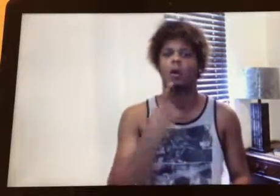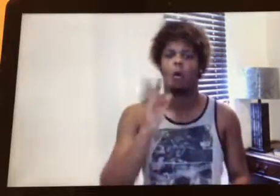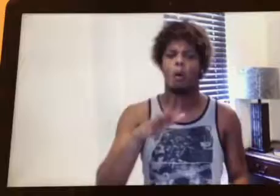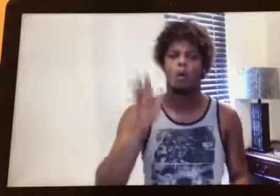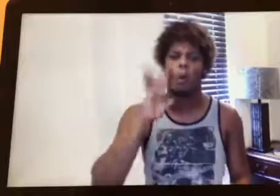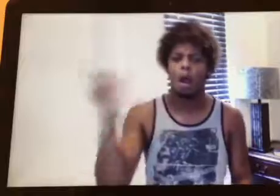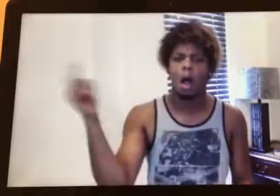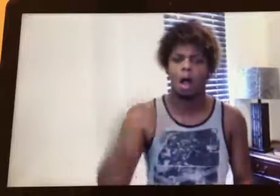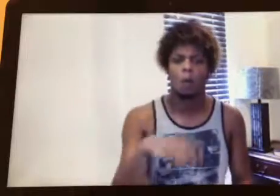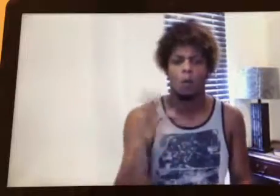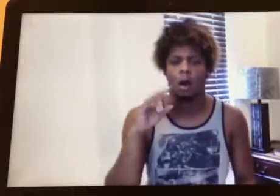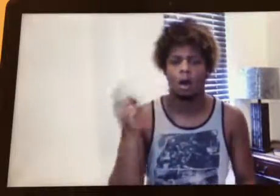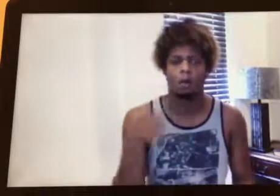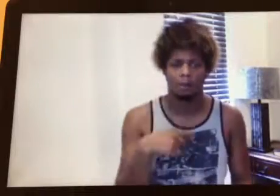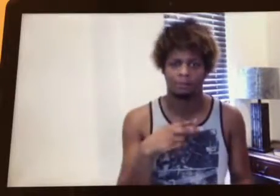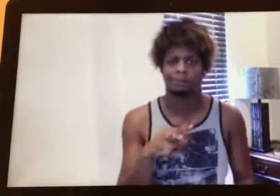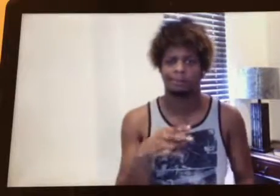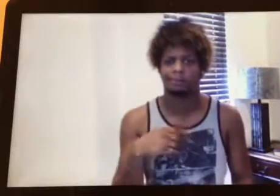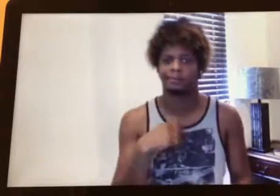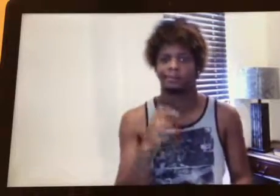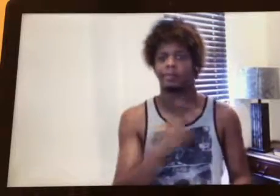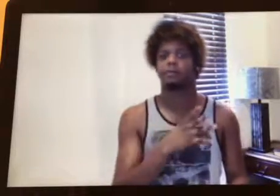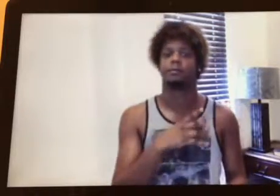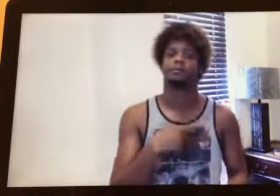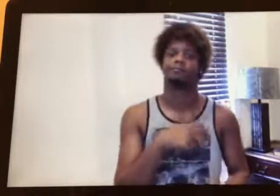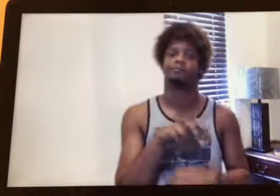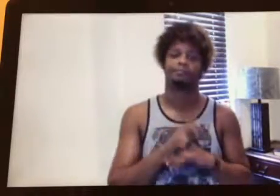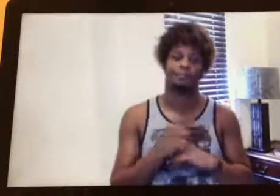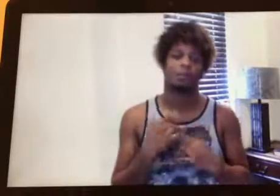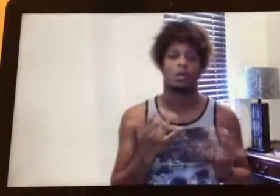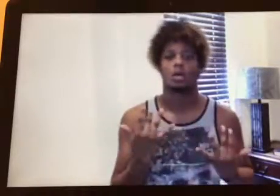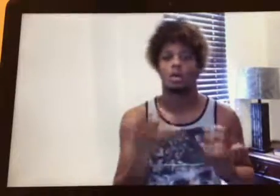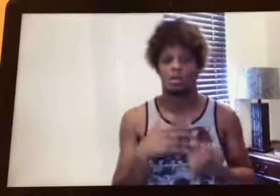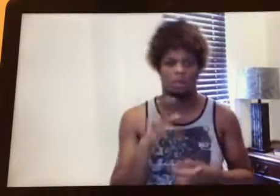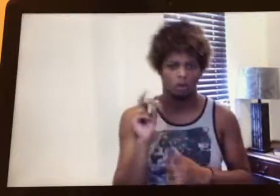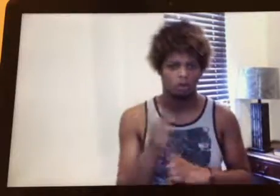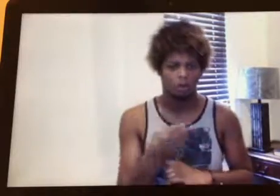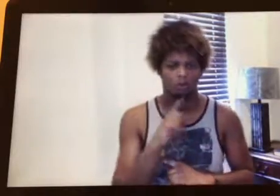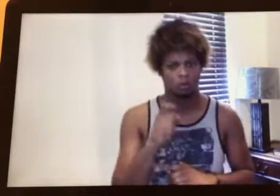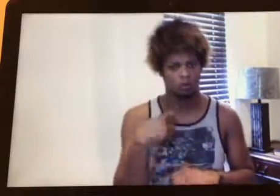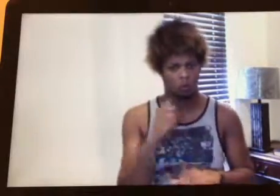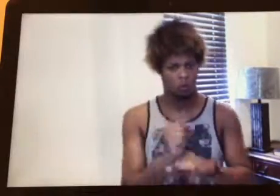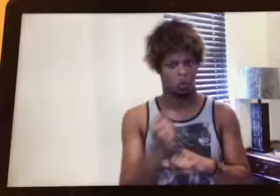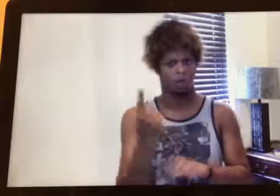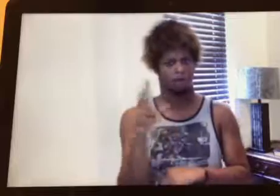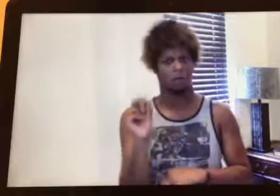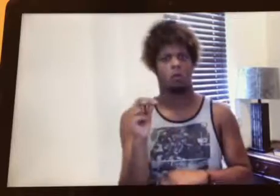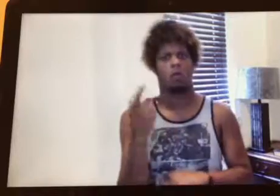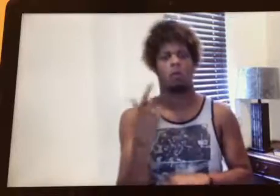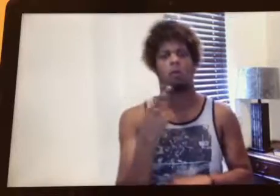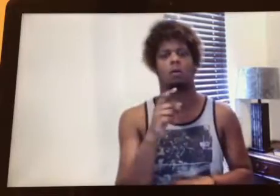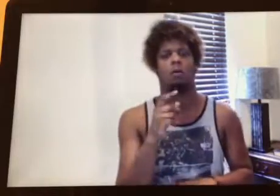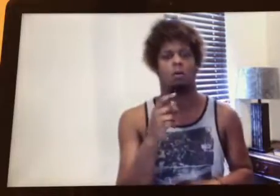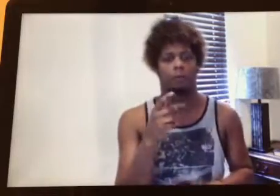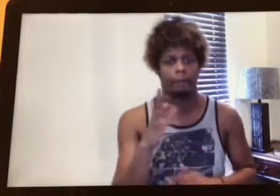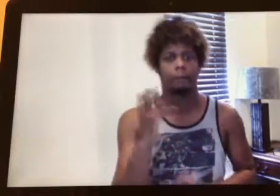to the receptionist and made sure that they had an interpreter coming, and she assured me that it was fine. But it was getting close